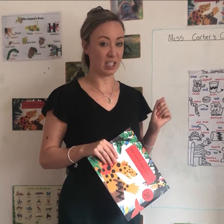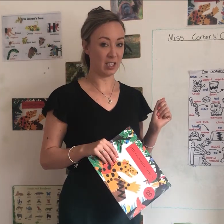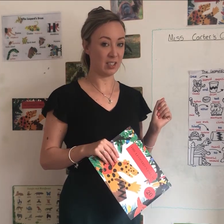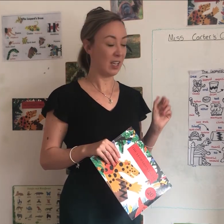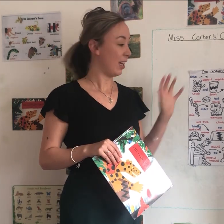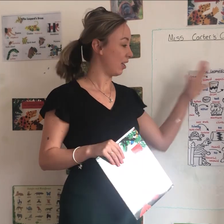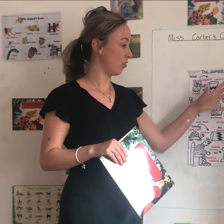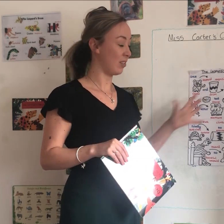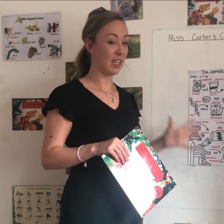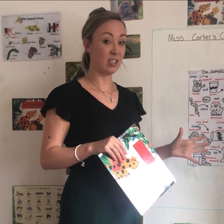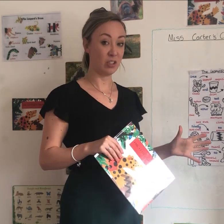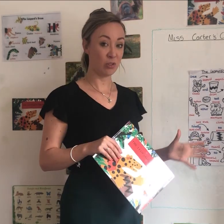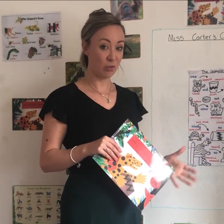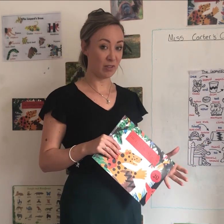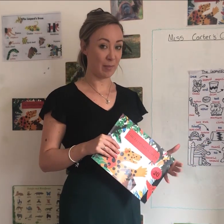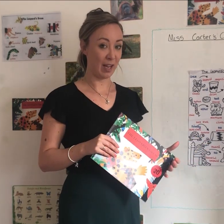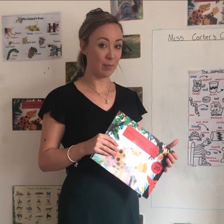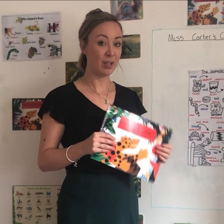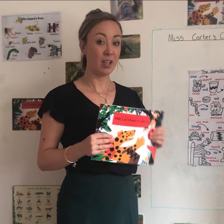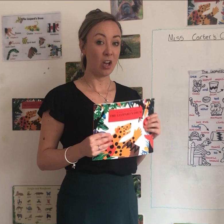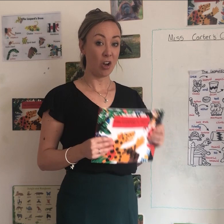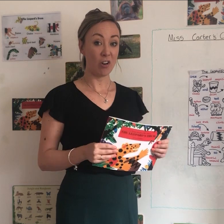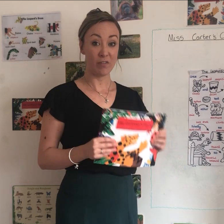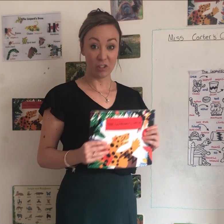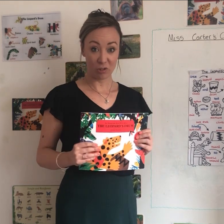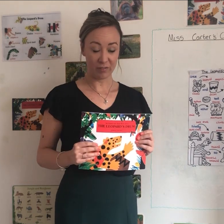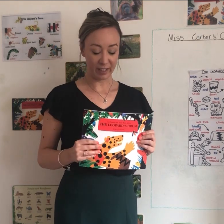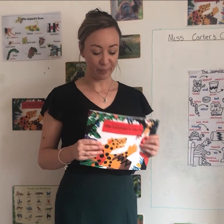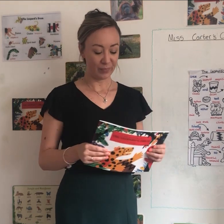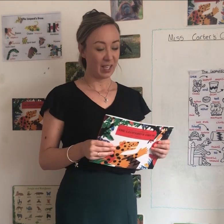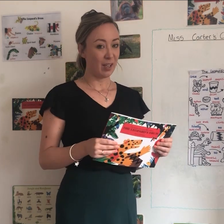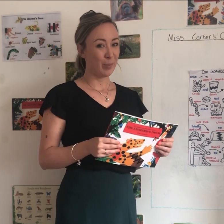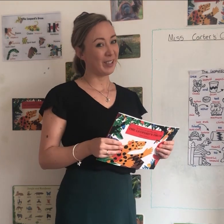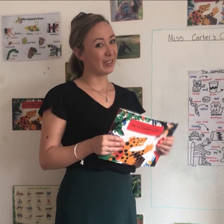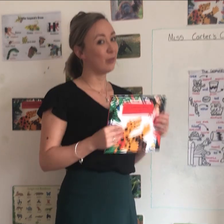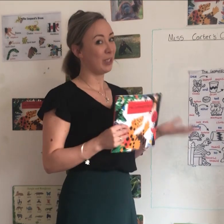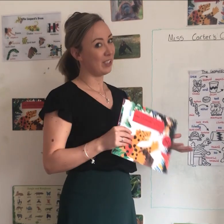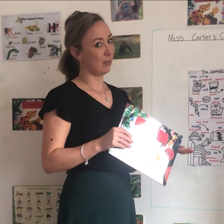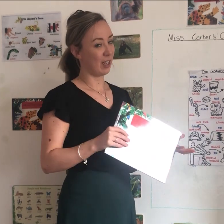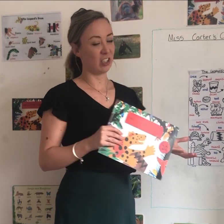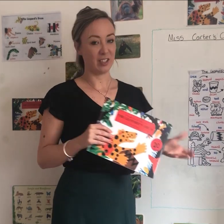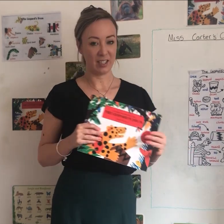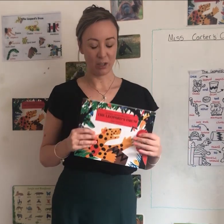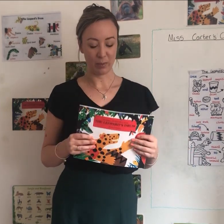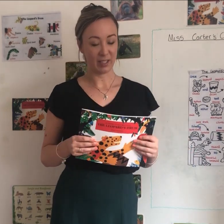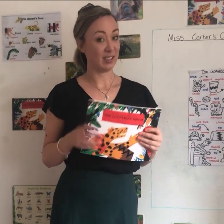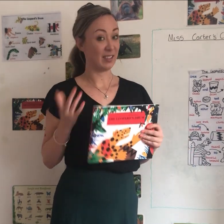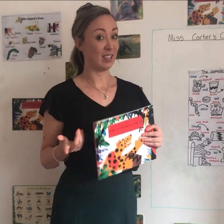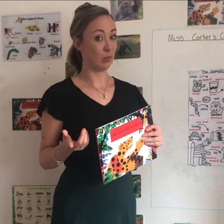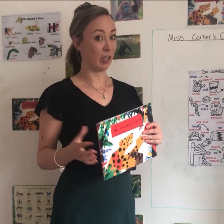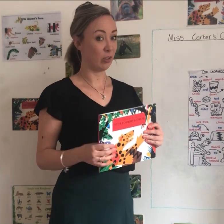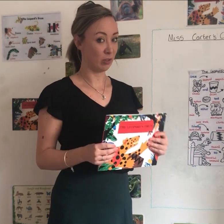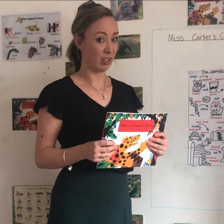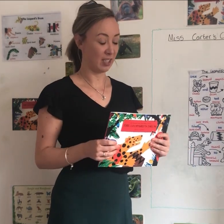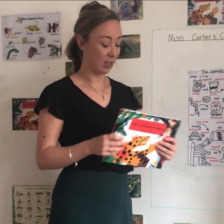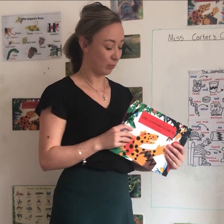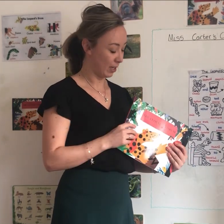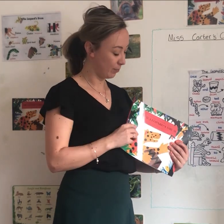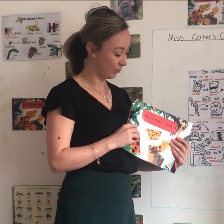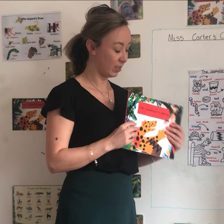pictures and create a story map of the story. But we need some actions to help us, and this is where you're going to help me.